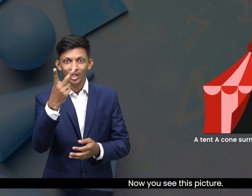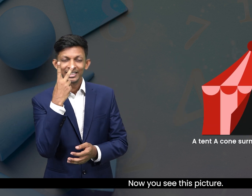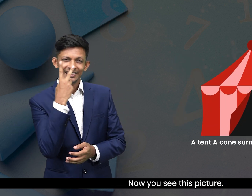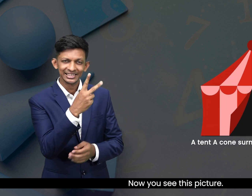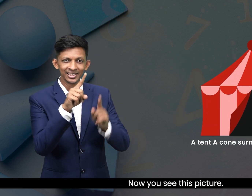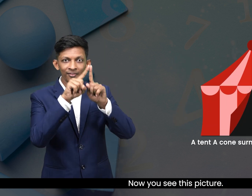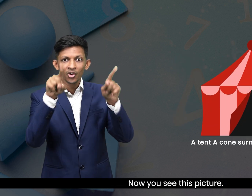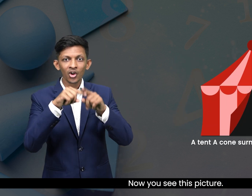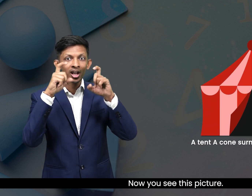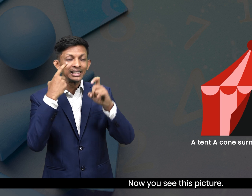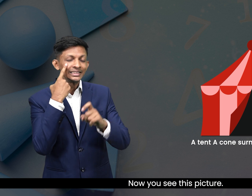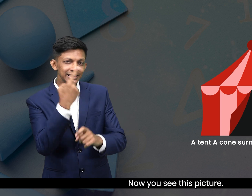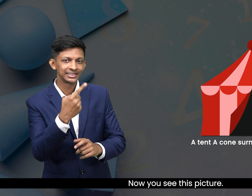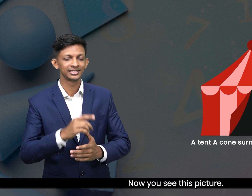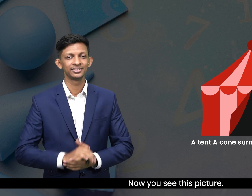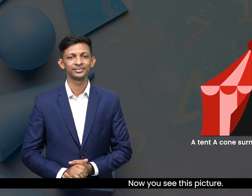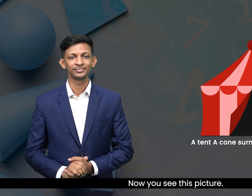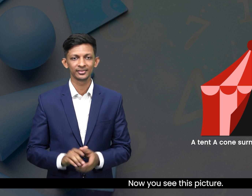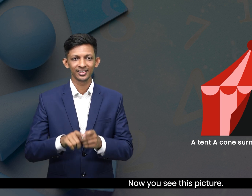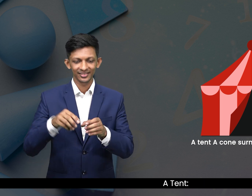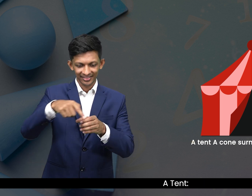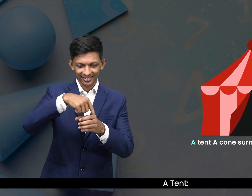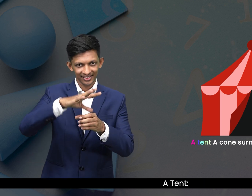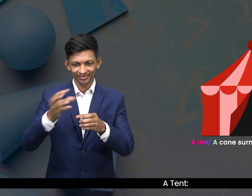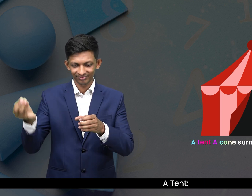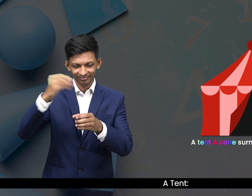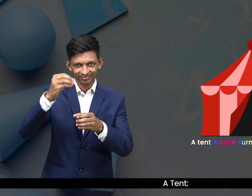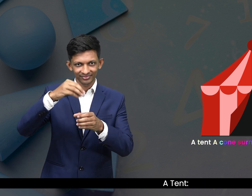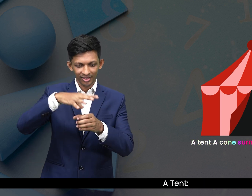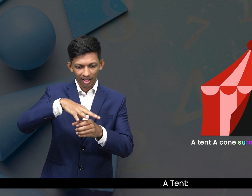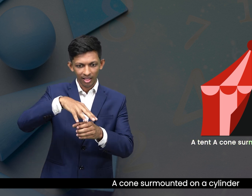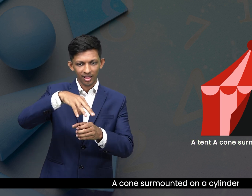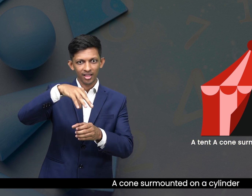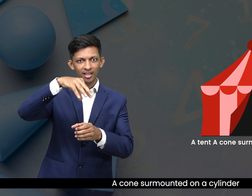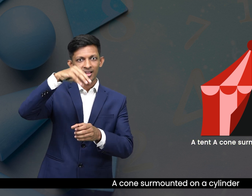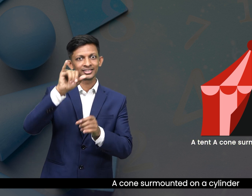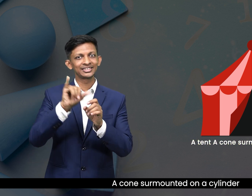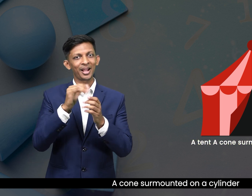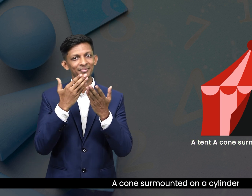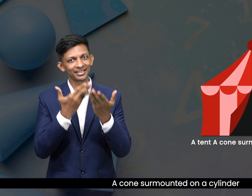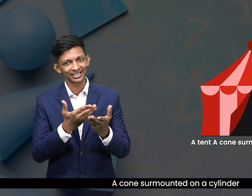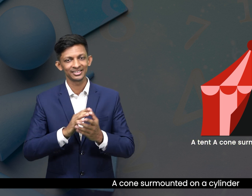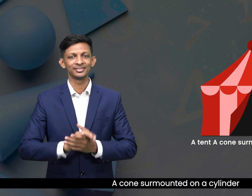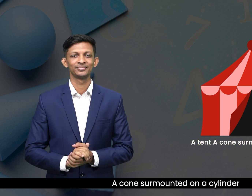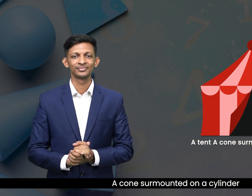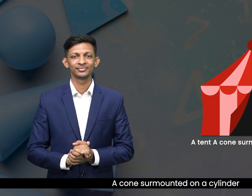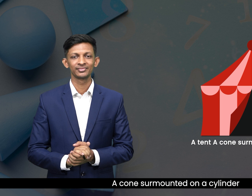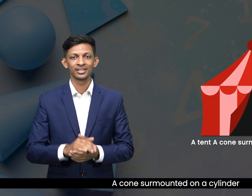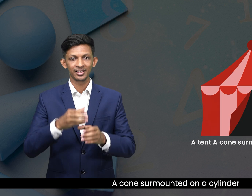Now you see this picture. A tent, a cone surmounted on a cylinder,